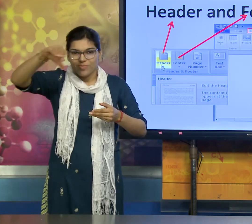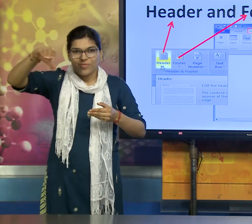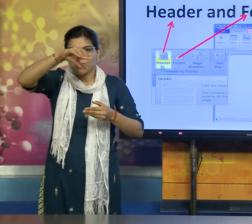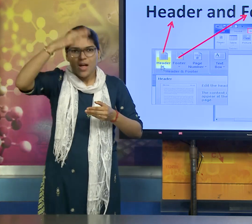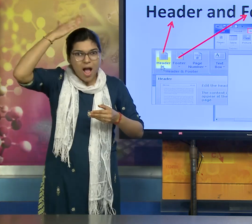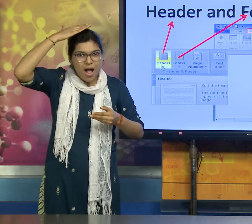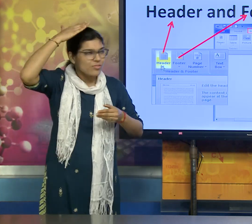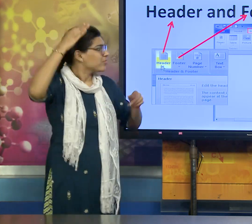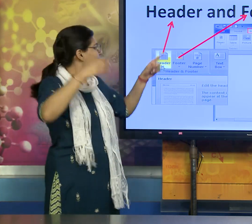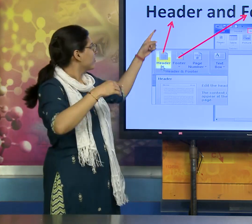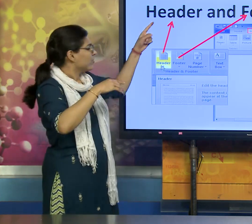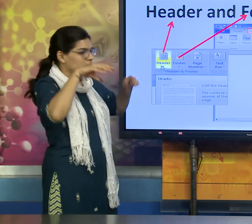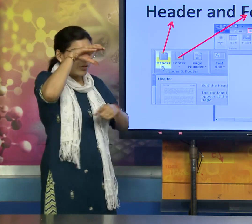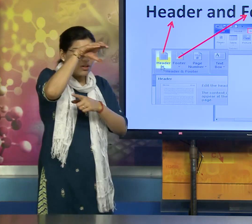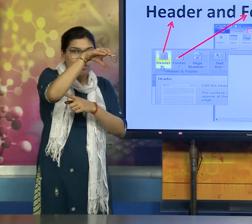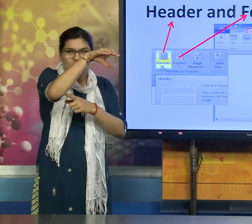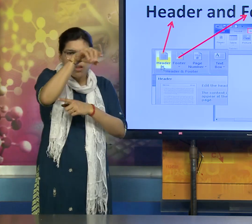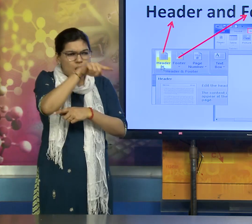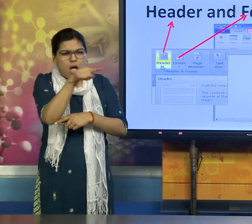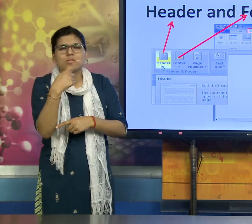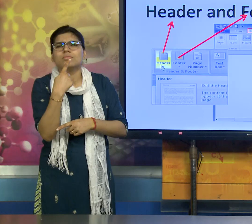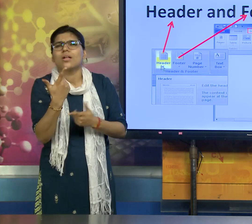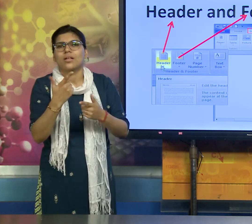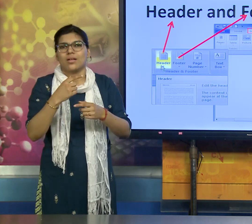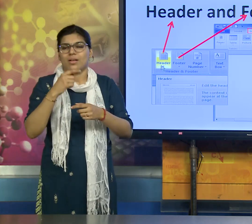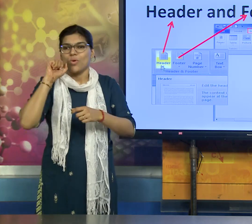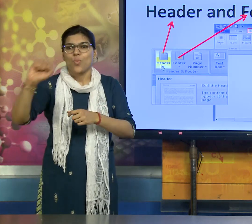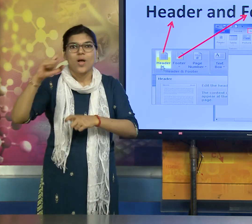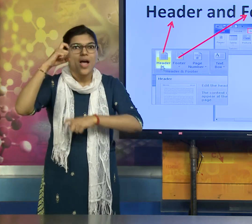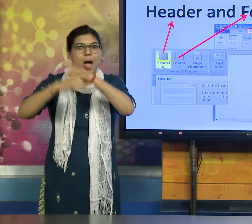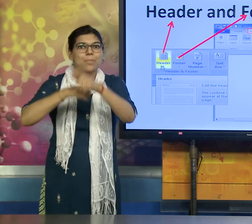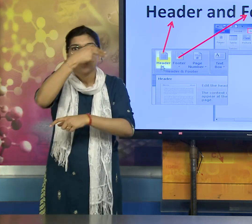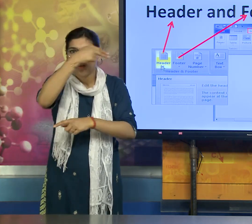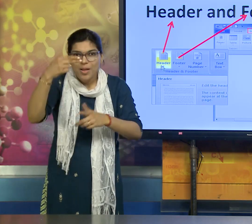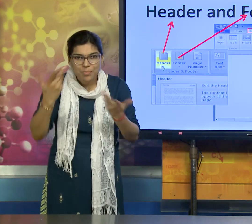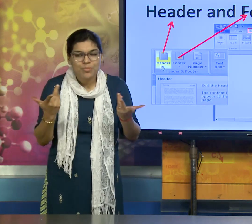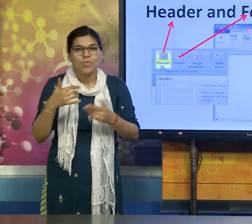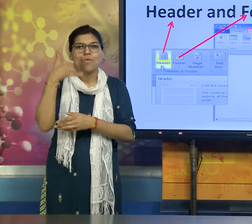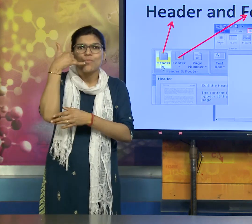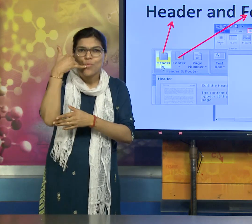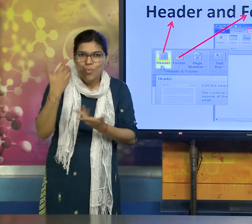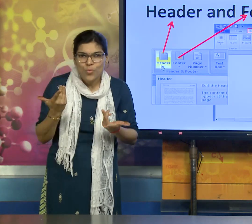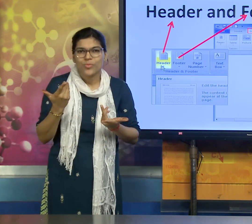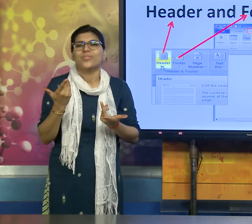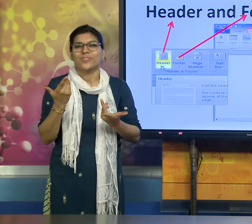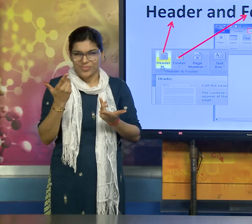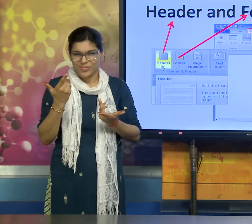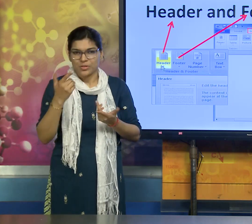the page number written over the page. In